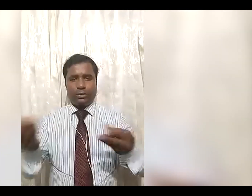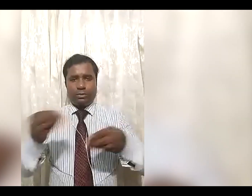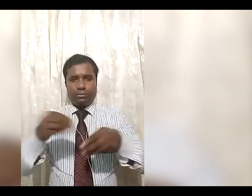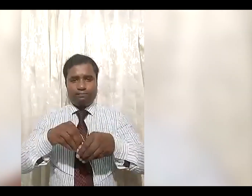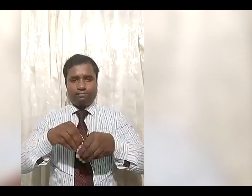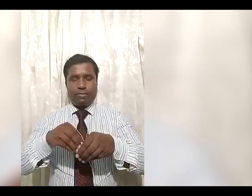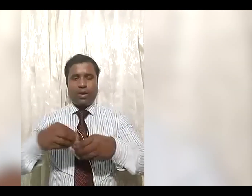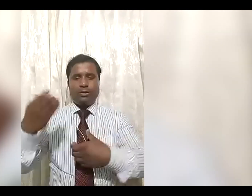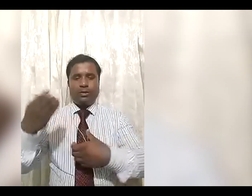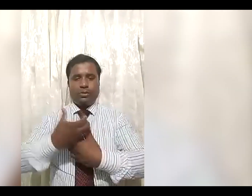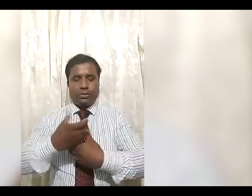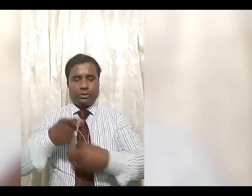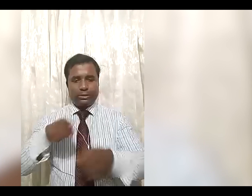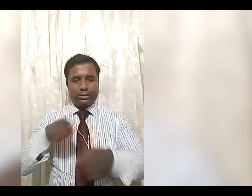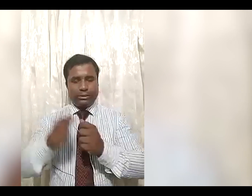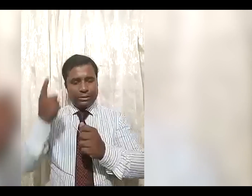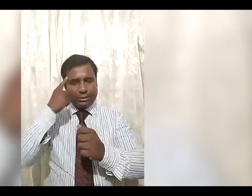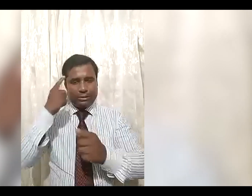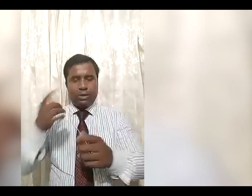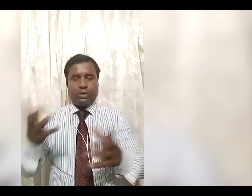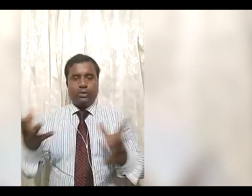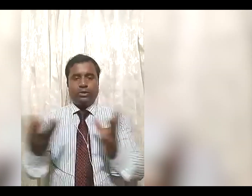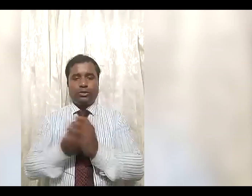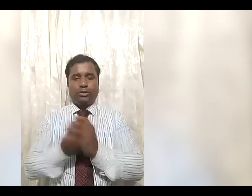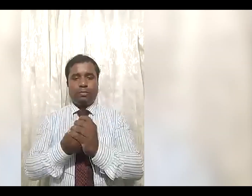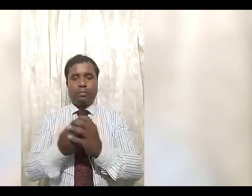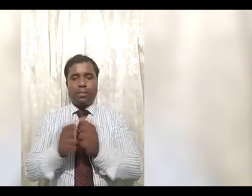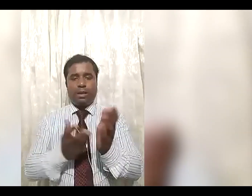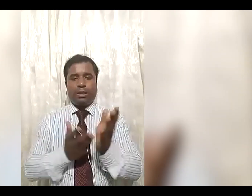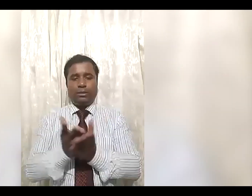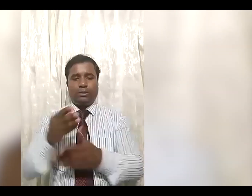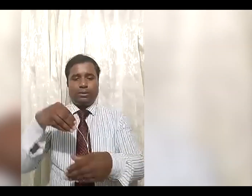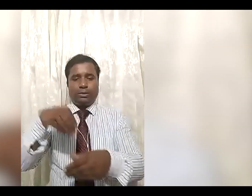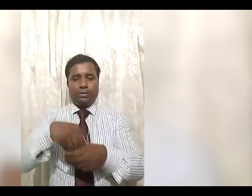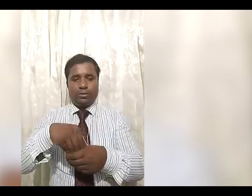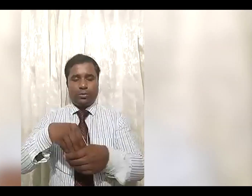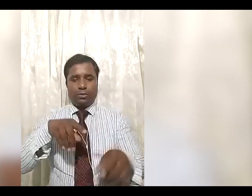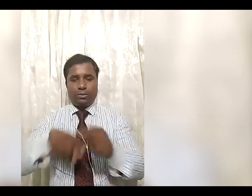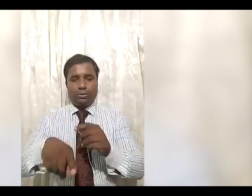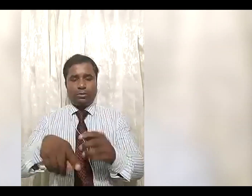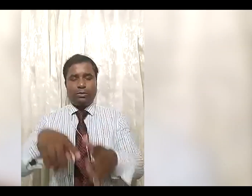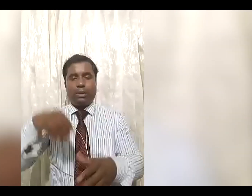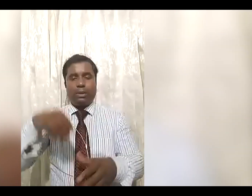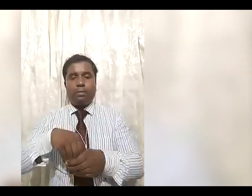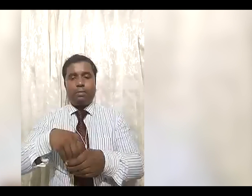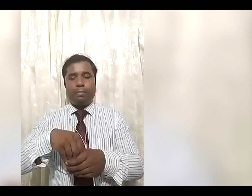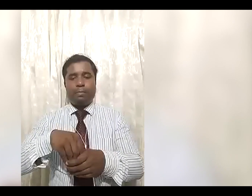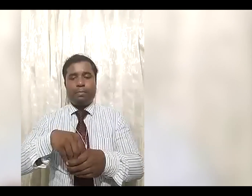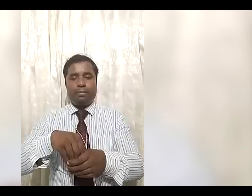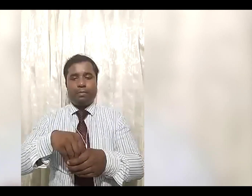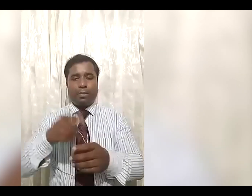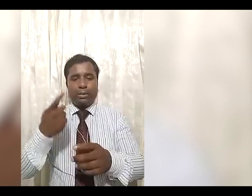of this nation. So in the election process, the election determined